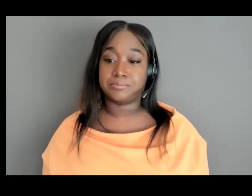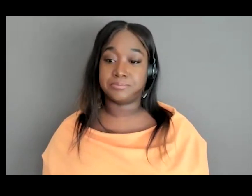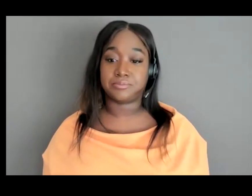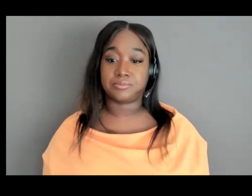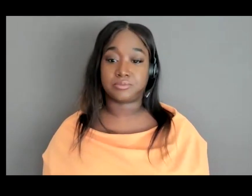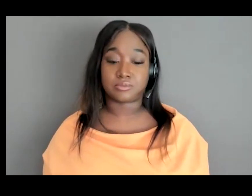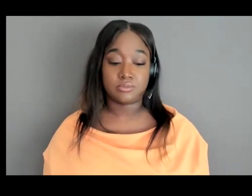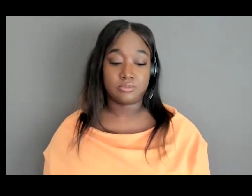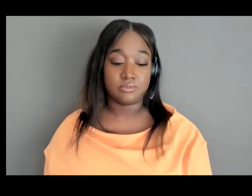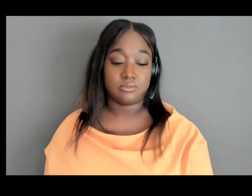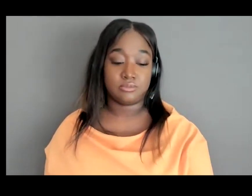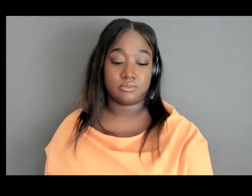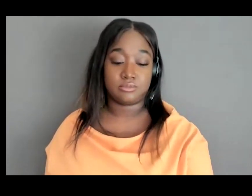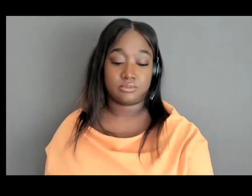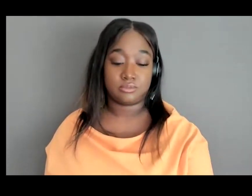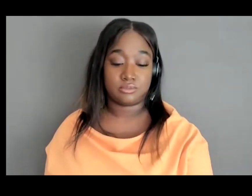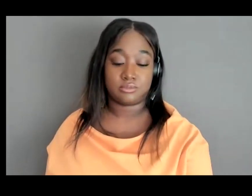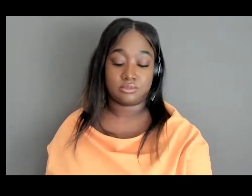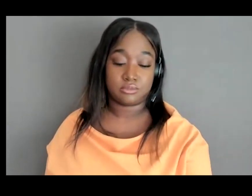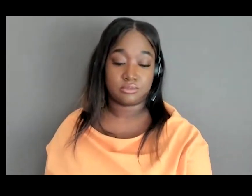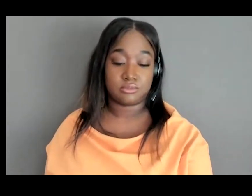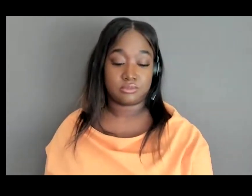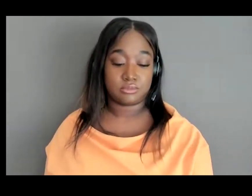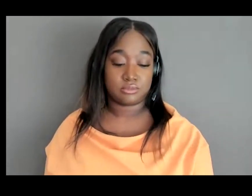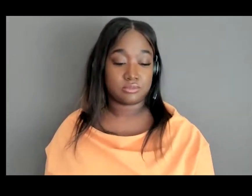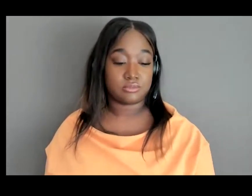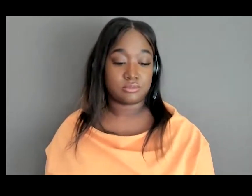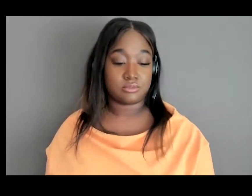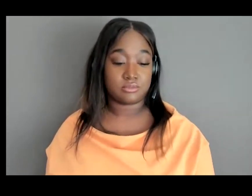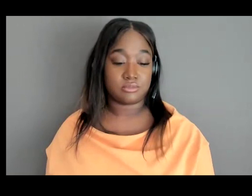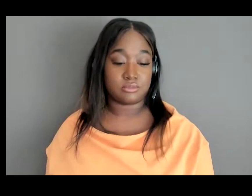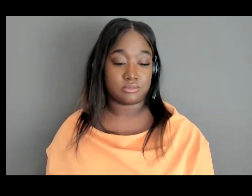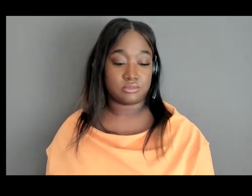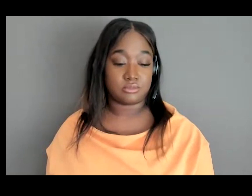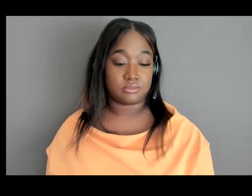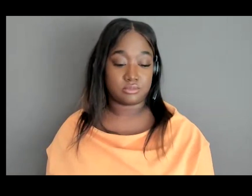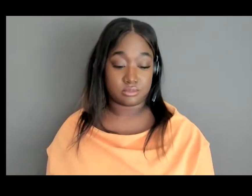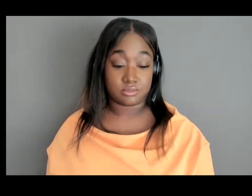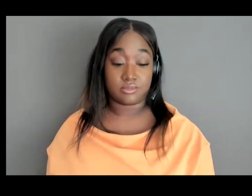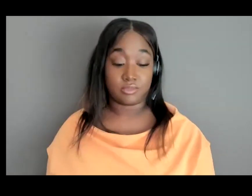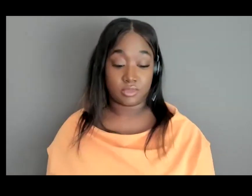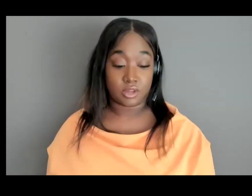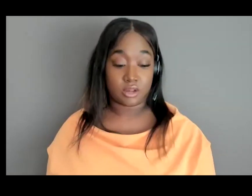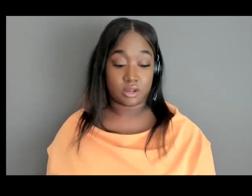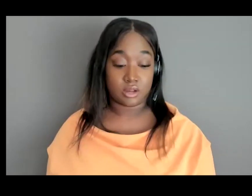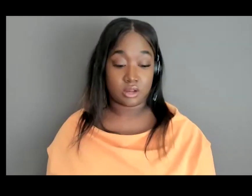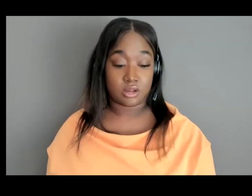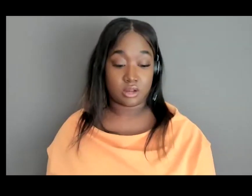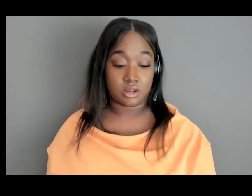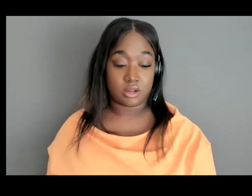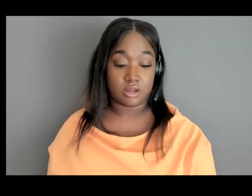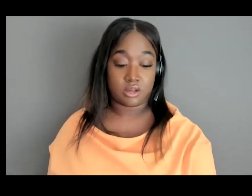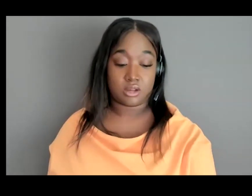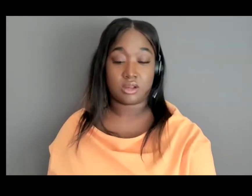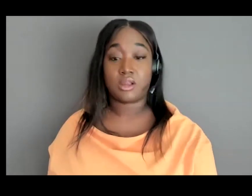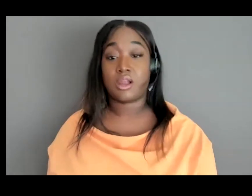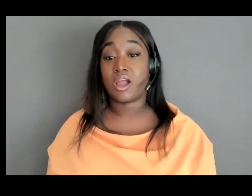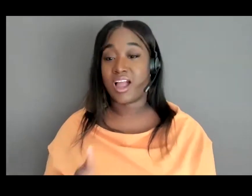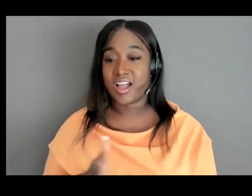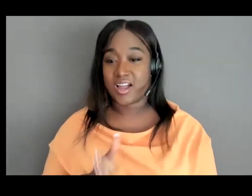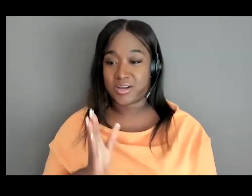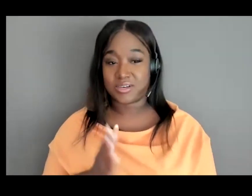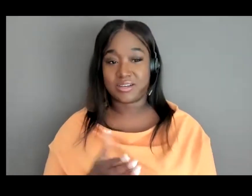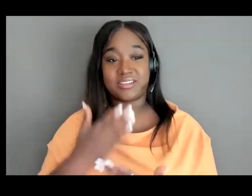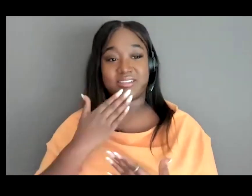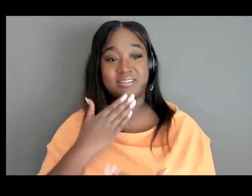All right. Well, thank you, Steve, and thank you, Taylor, for joining us today and telling us all about